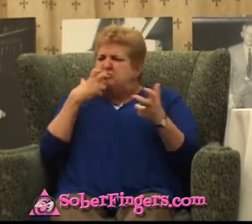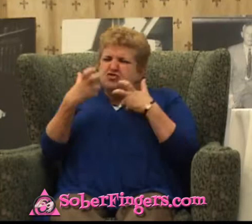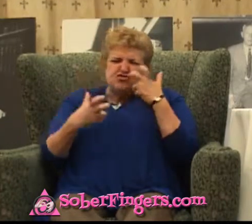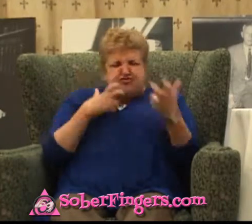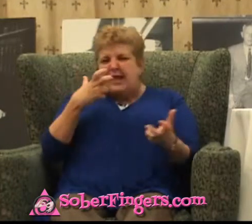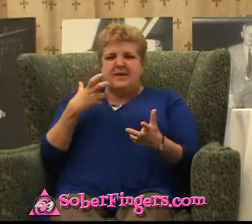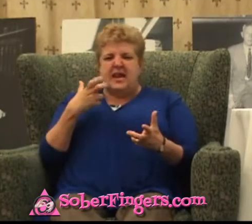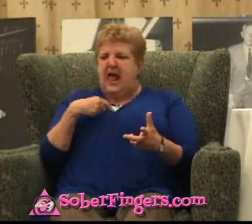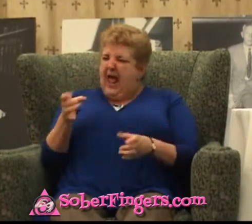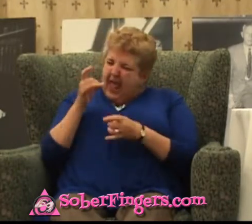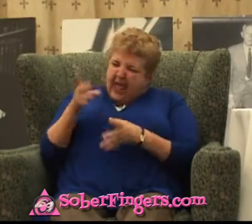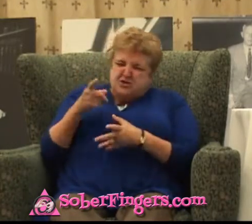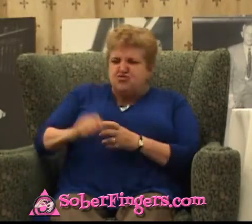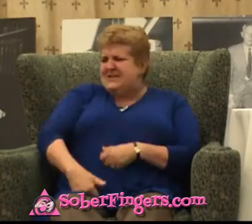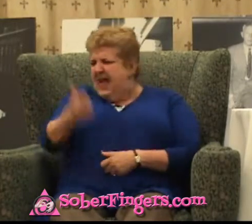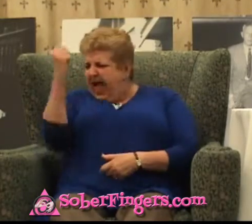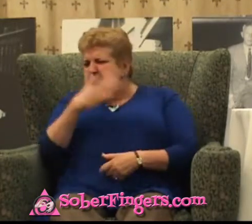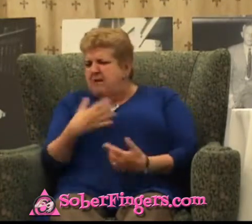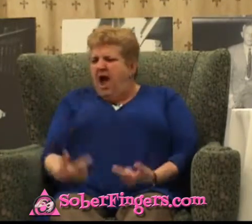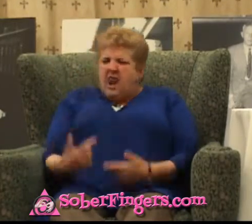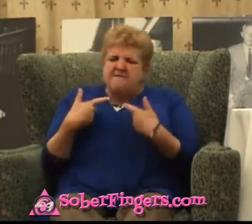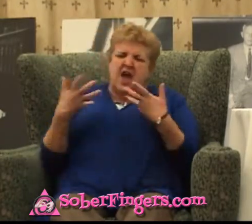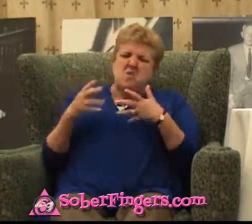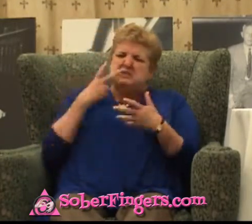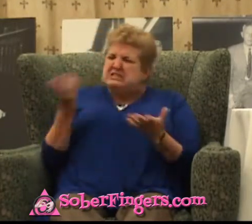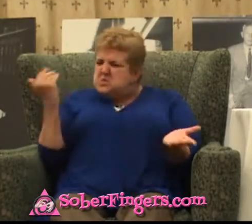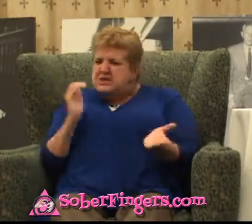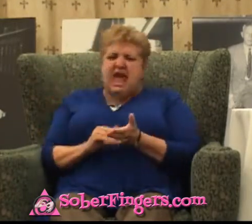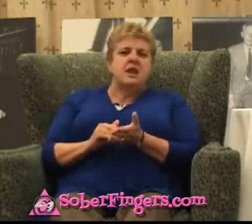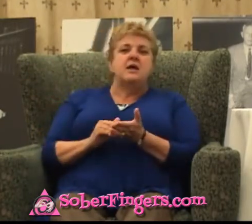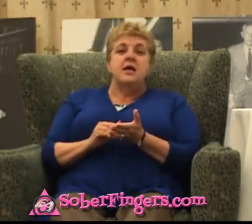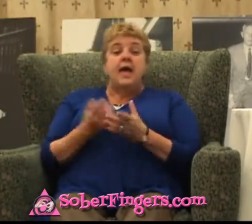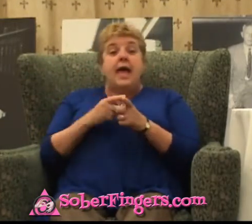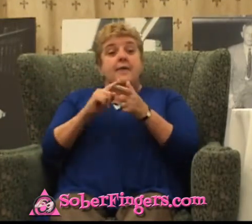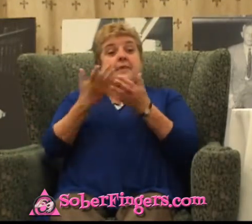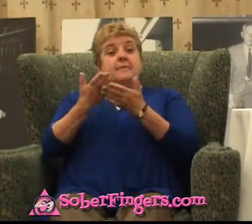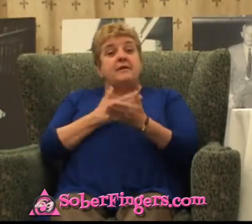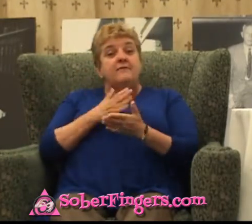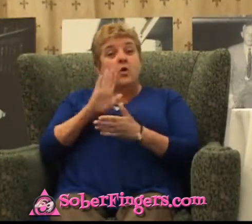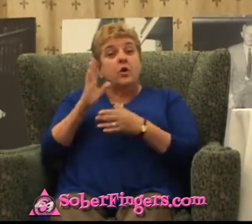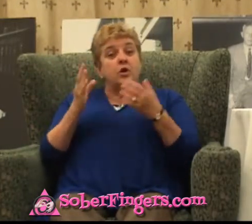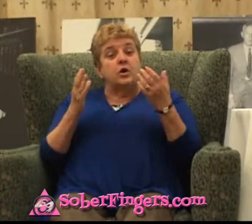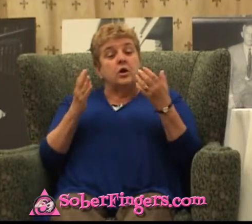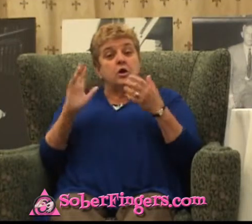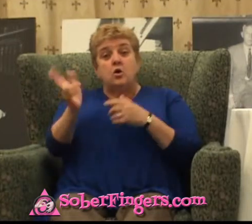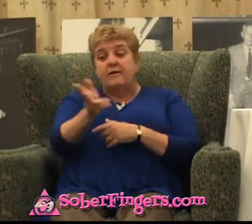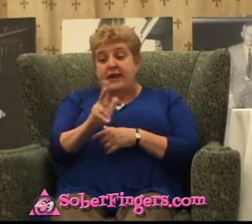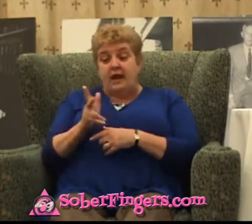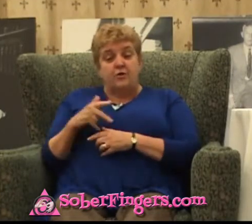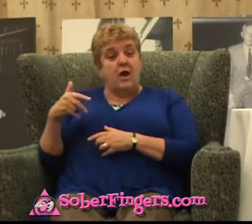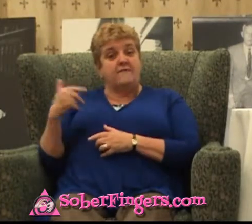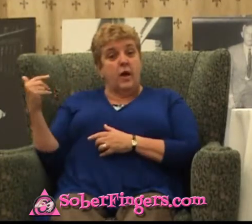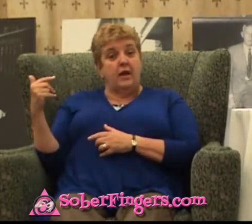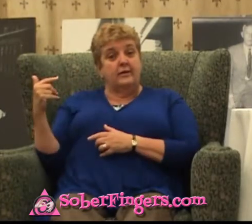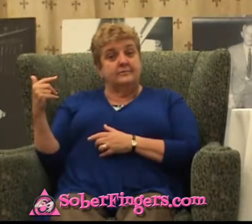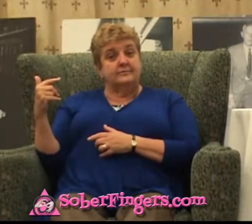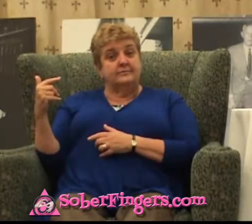hate you, get out of my life, I don't ever want to see you again. And then before your car has backed itself all the way out of the parking place from in front of